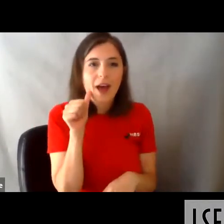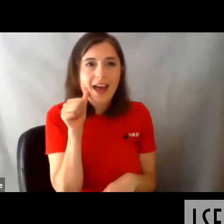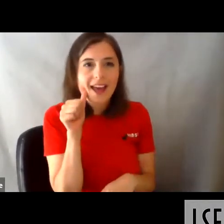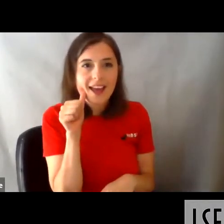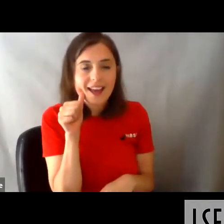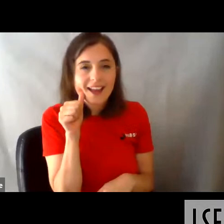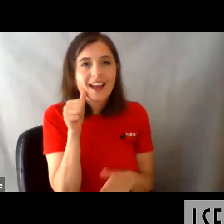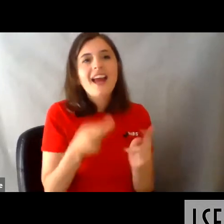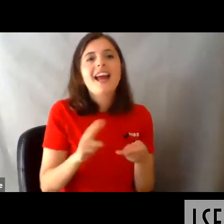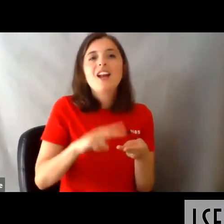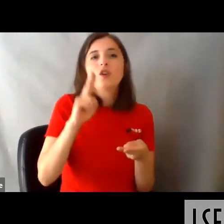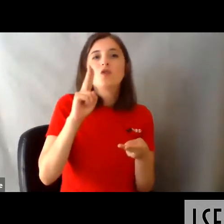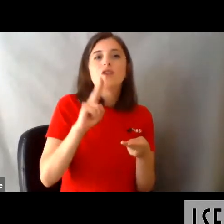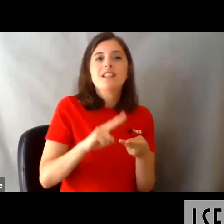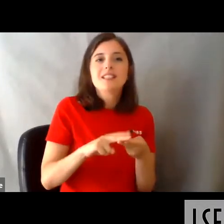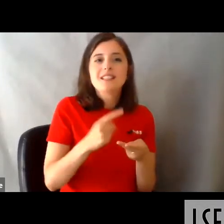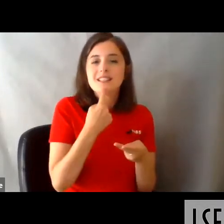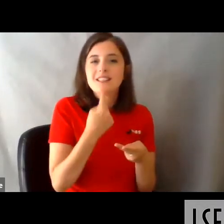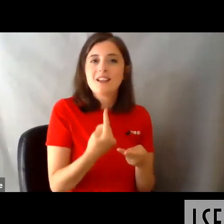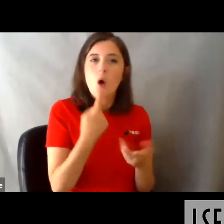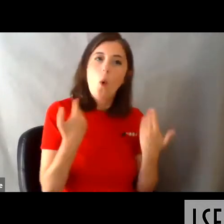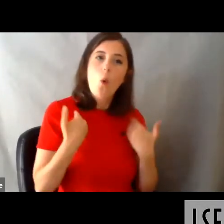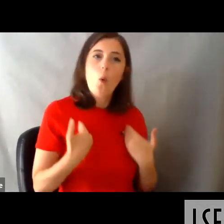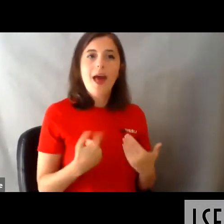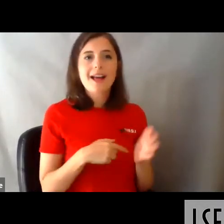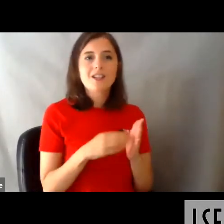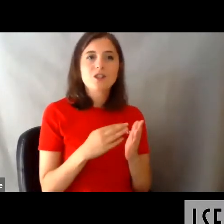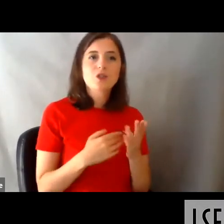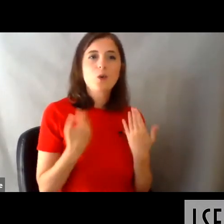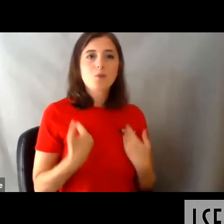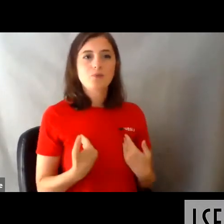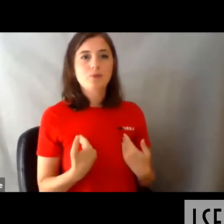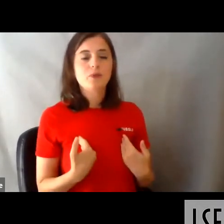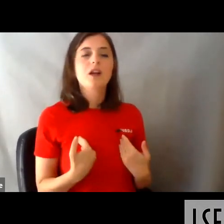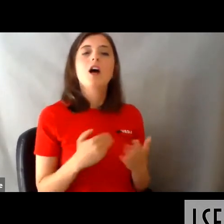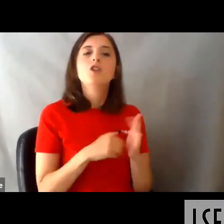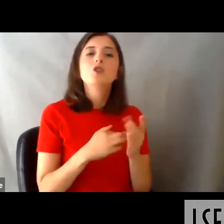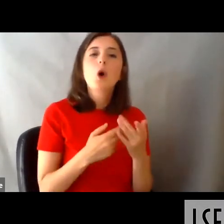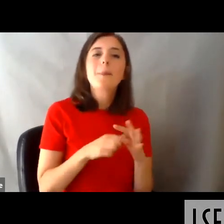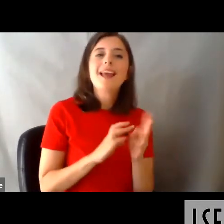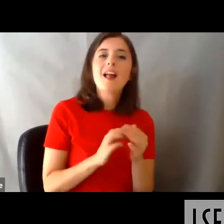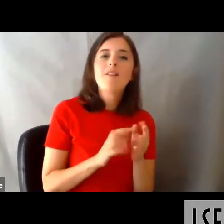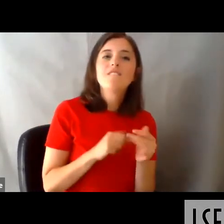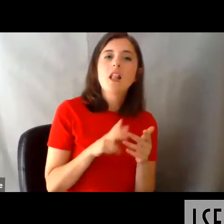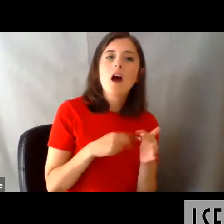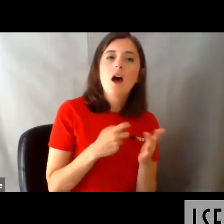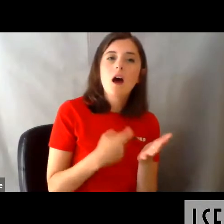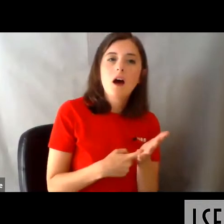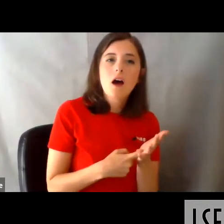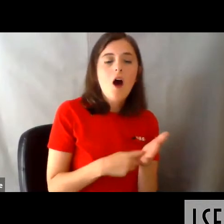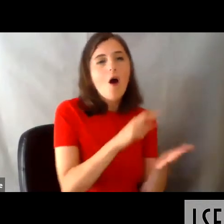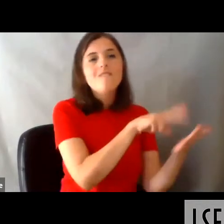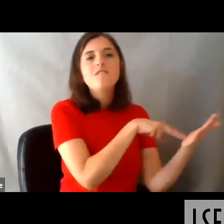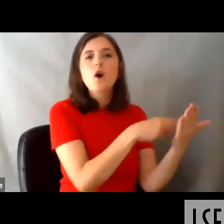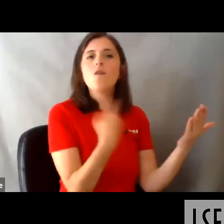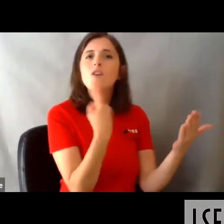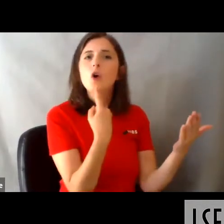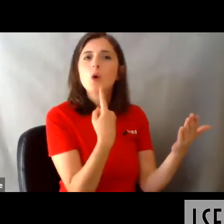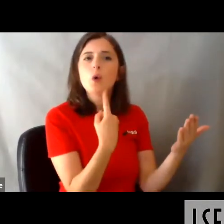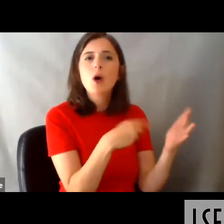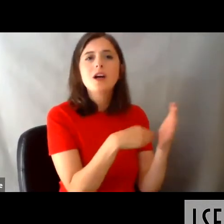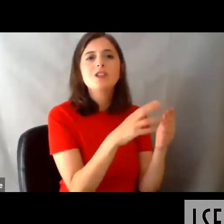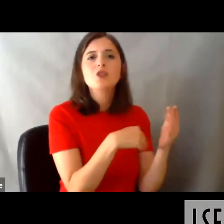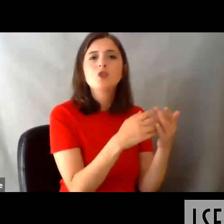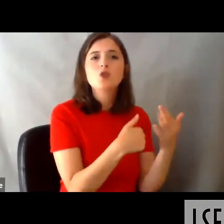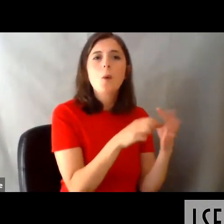bullet, wear Tommy Hilfiger, vote Tommy Robinson, stand for mayor, breathe the dead opponent's air,